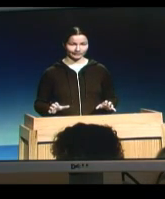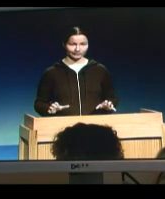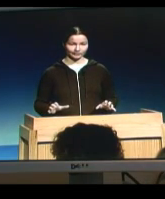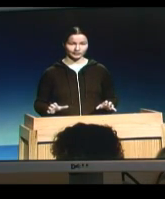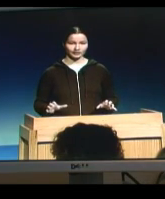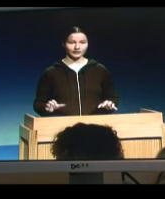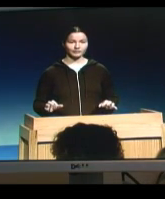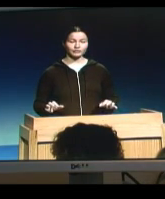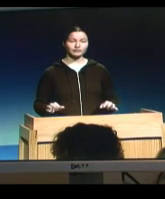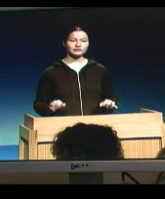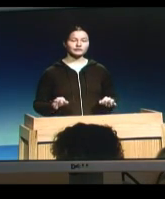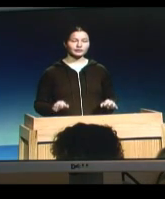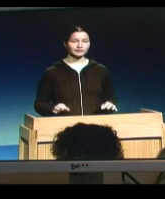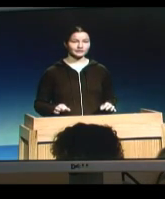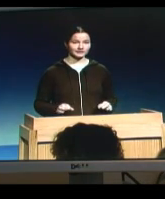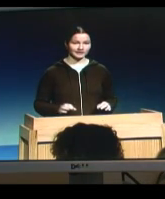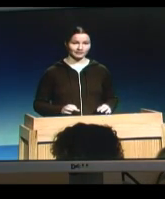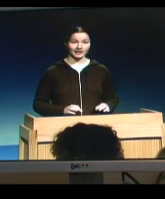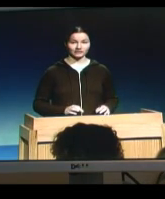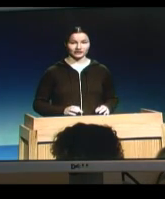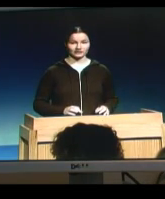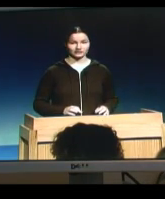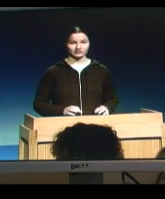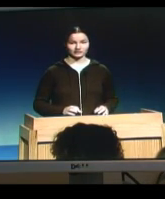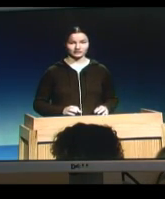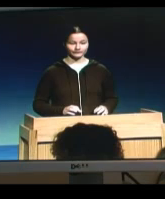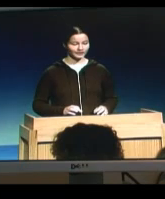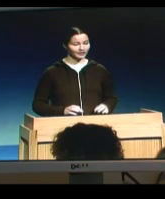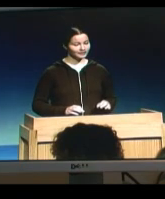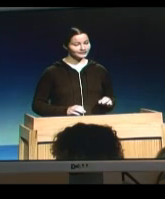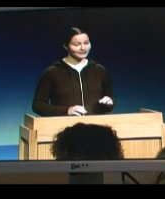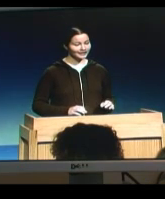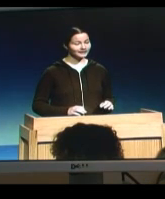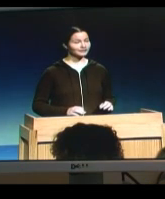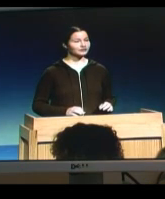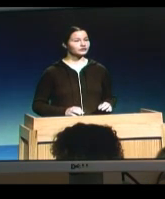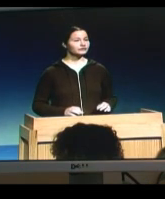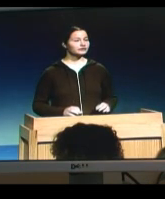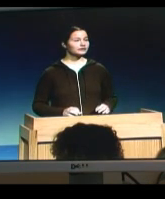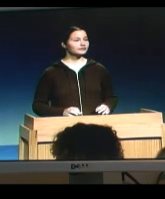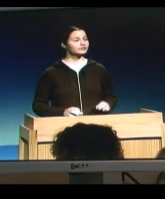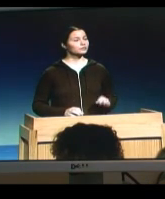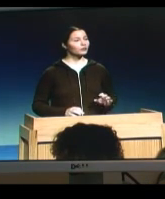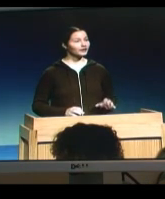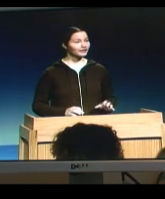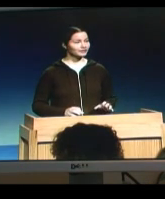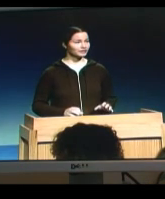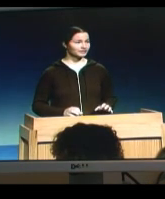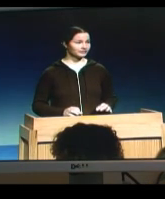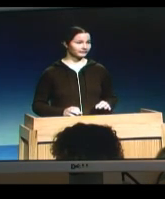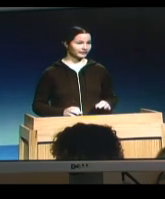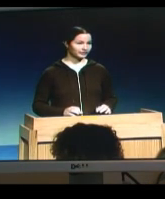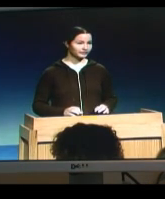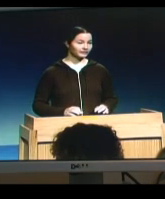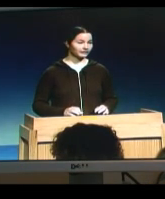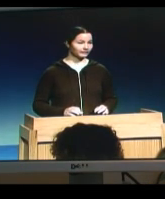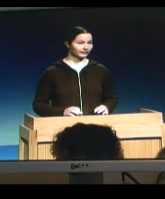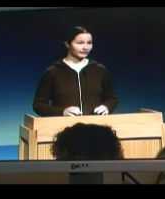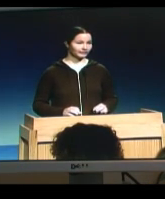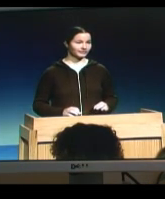Language. Both use most of the same hand gestures. Signed English usually uses one hand gesture for each spoken word and presents